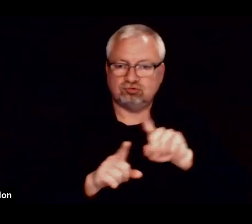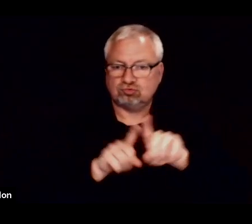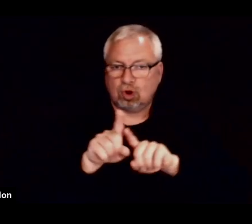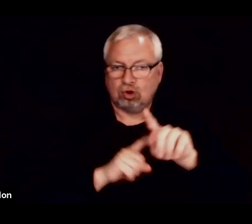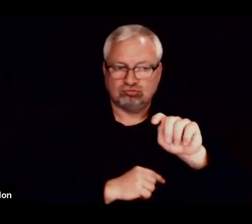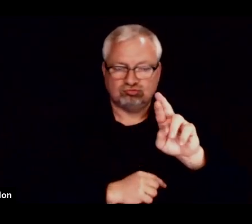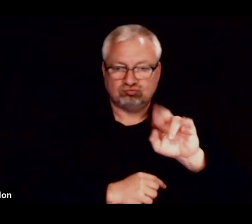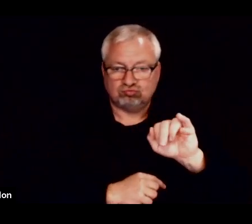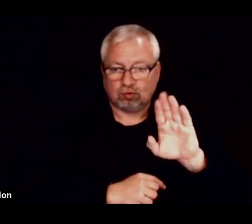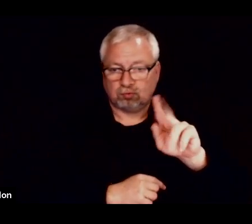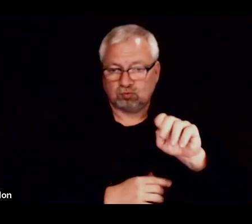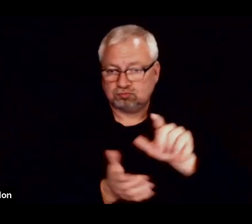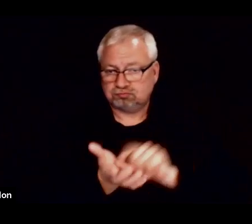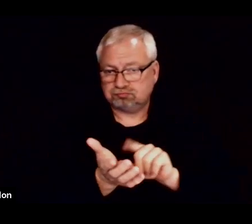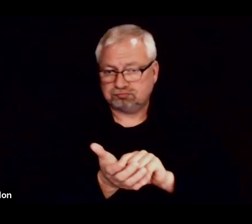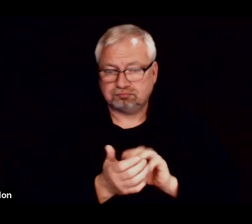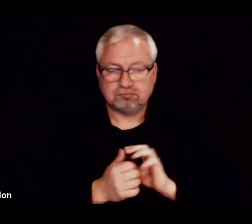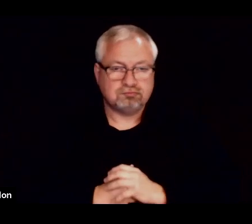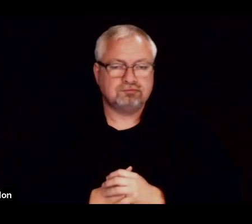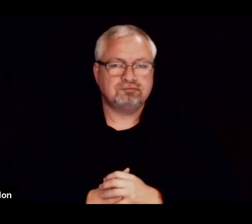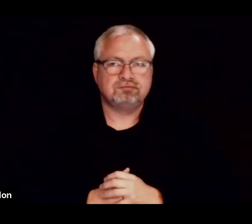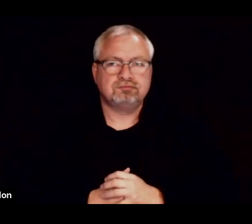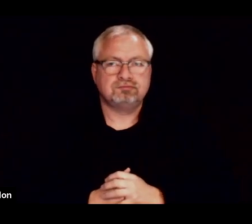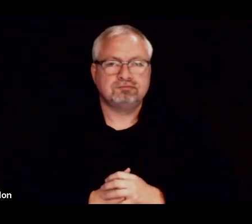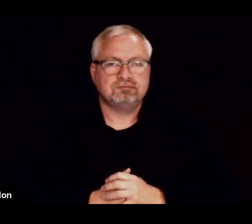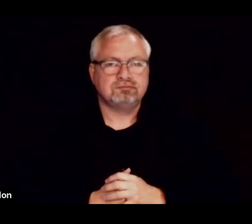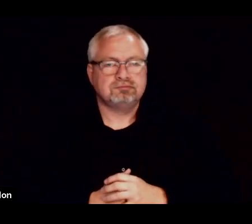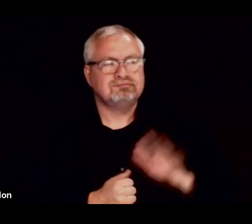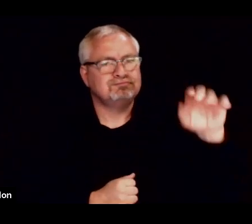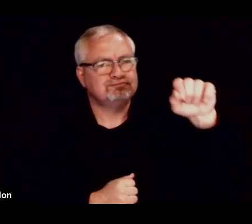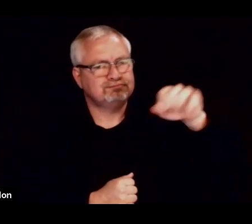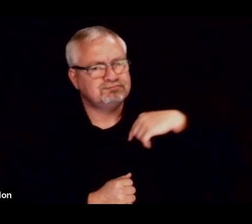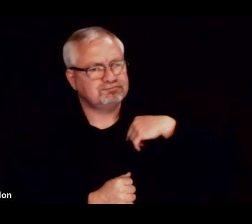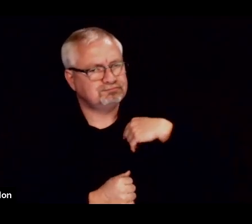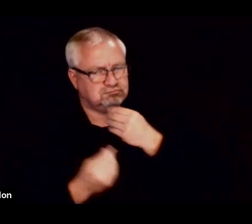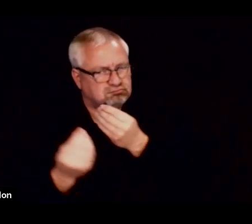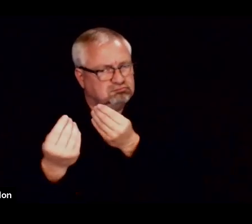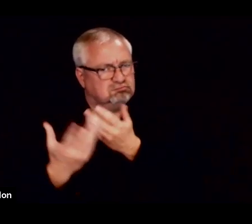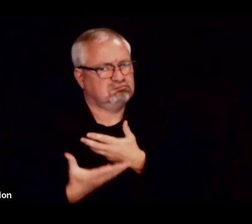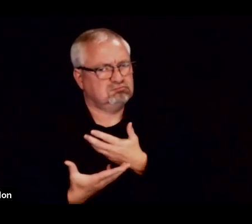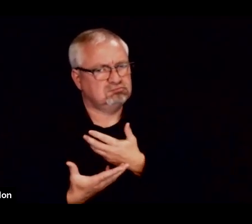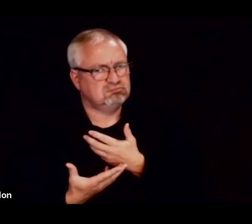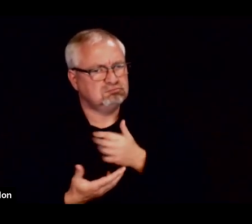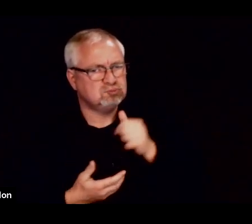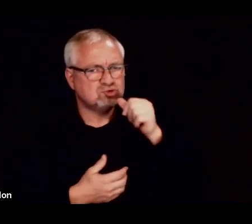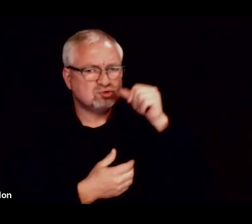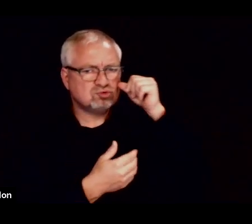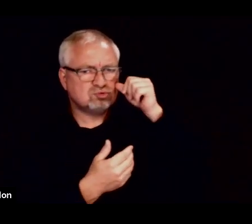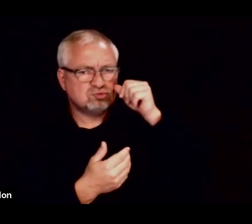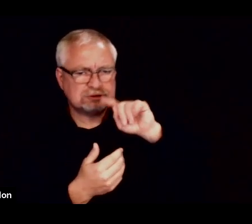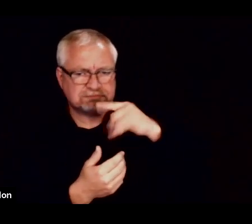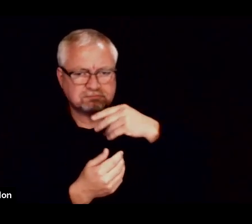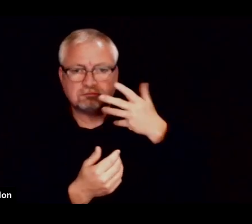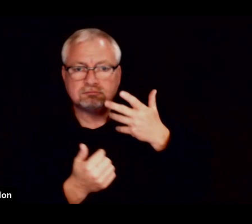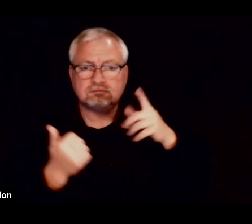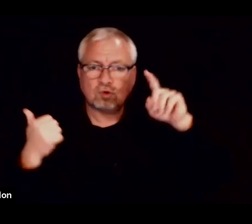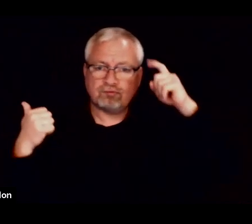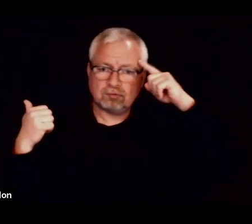Yes, hi. I had received a tip that yesterday the governor was going to go with a more